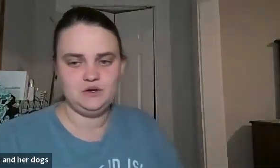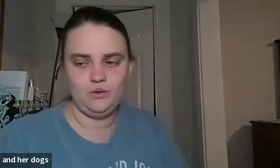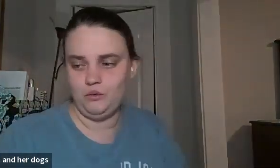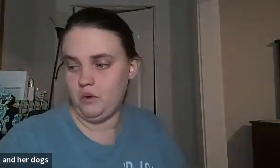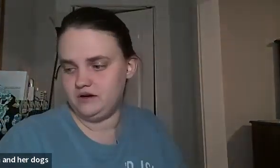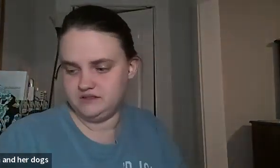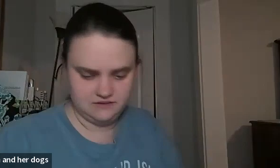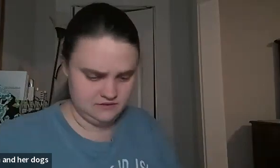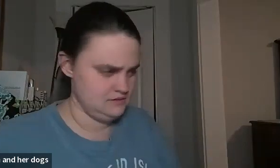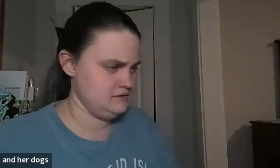or words?